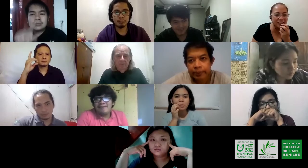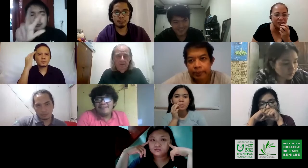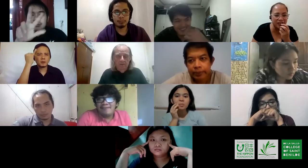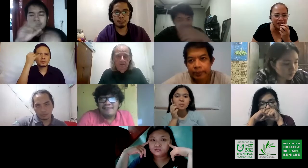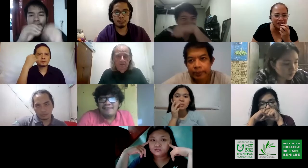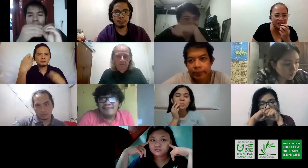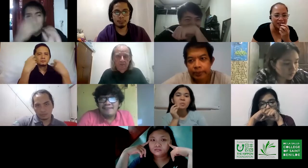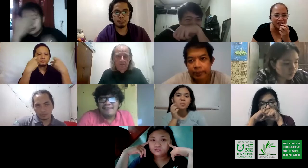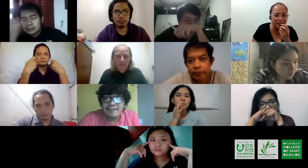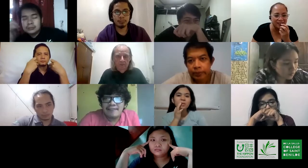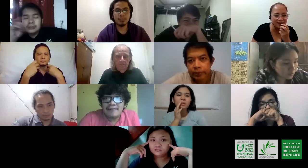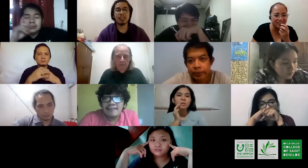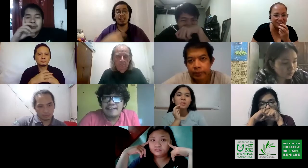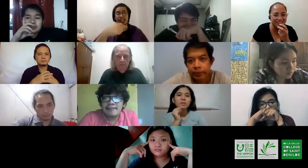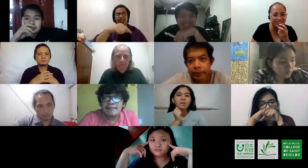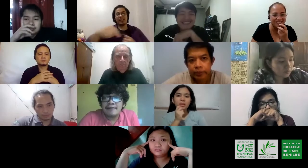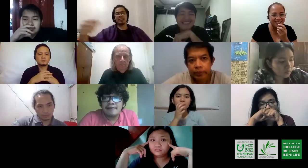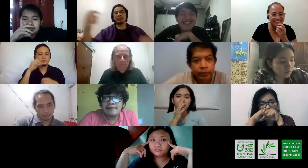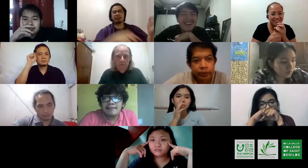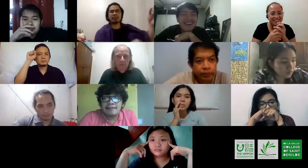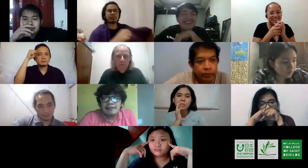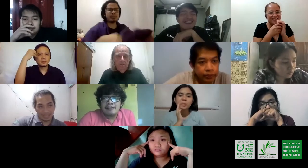signing letter E, not D.